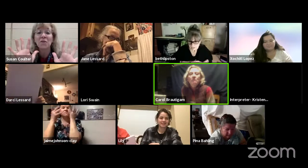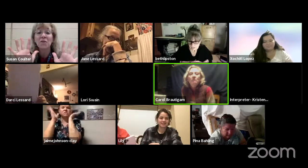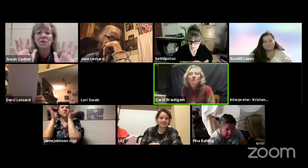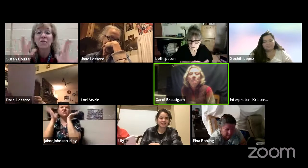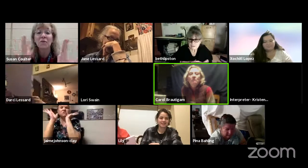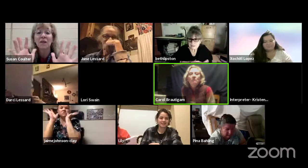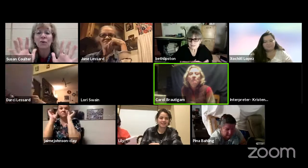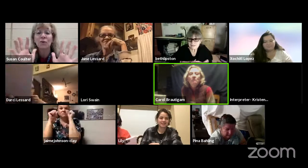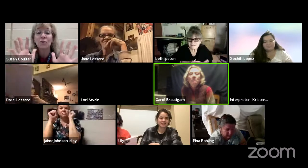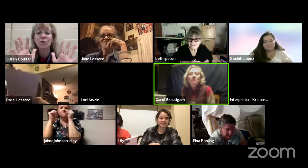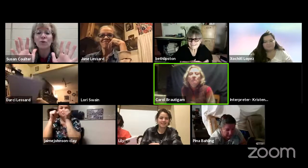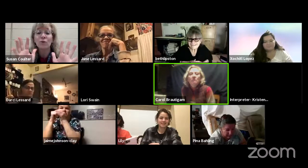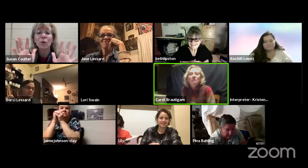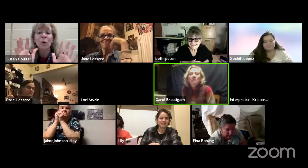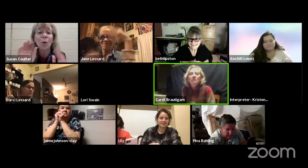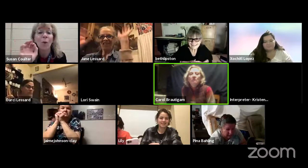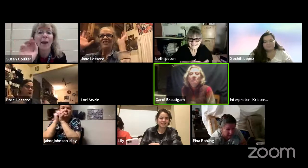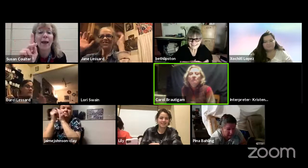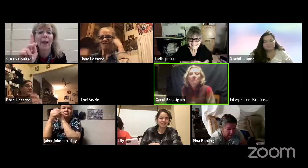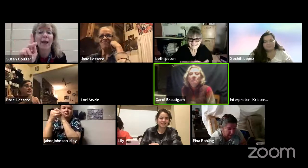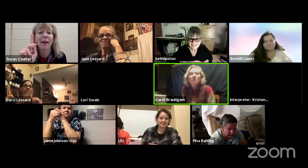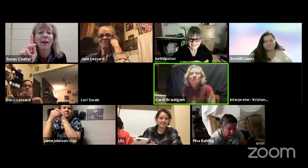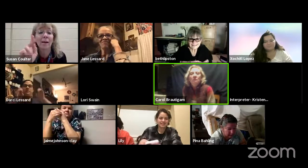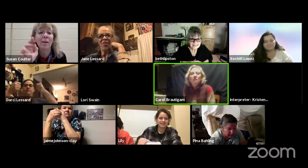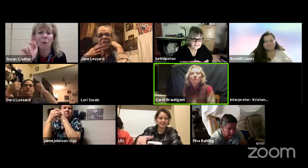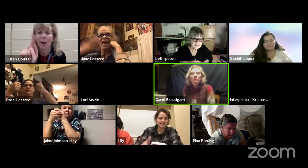attention. Our only chance is the buyout.